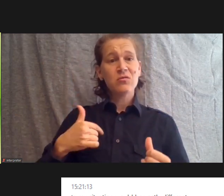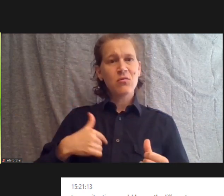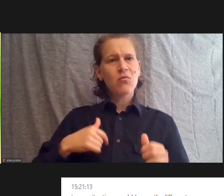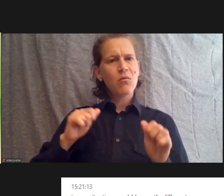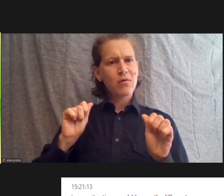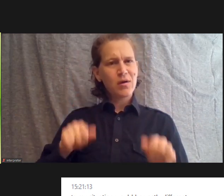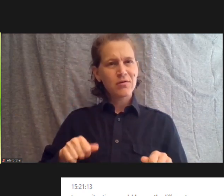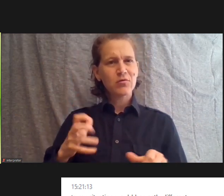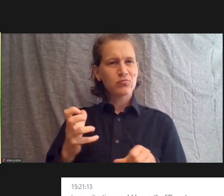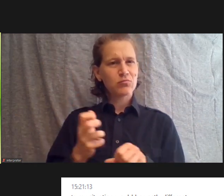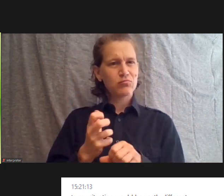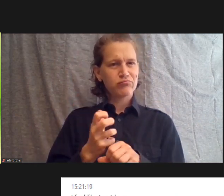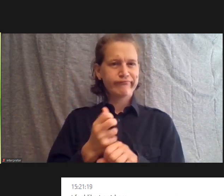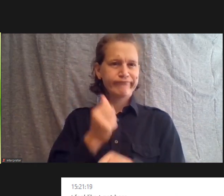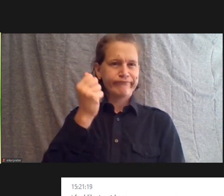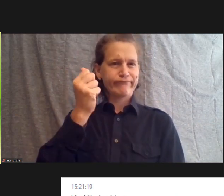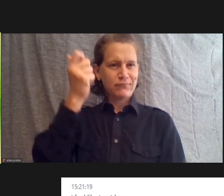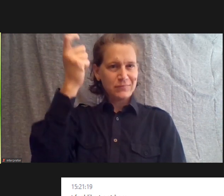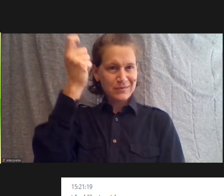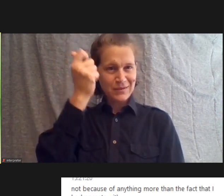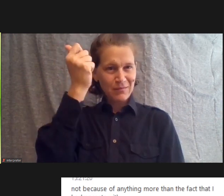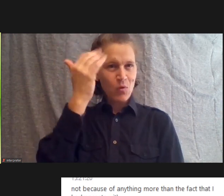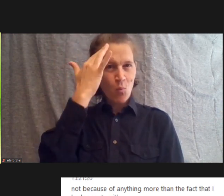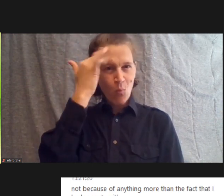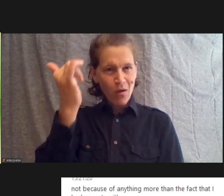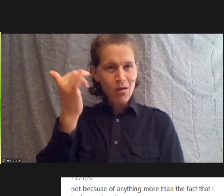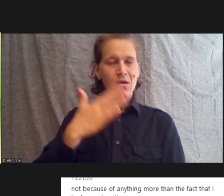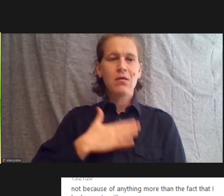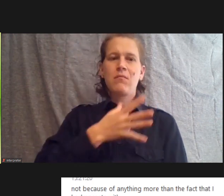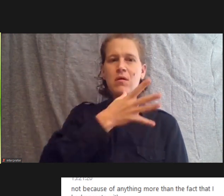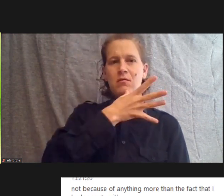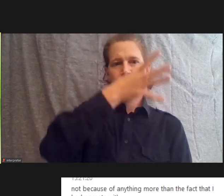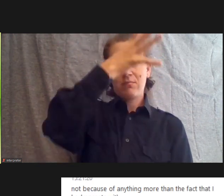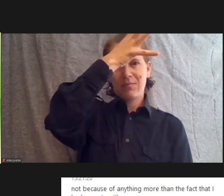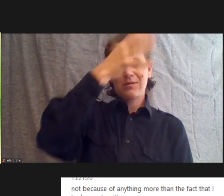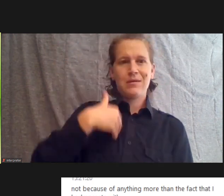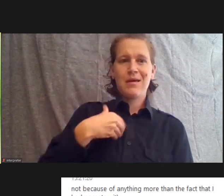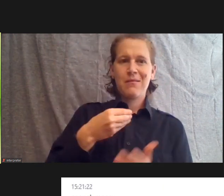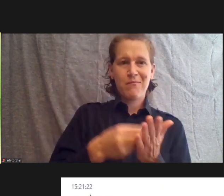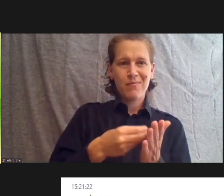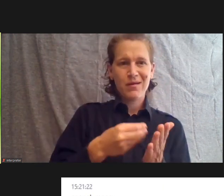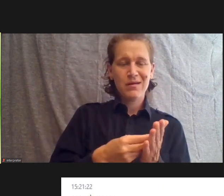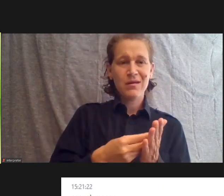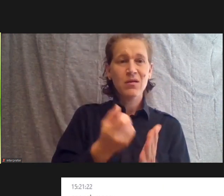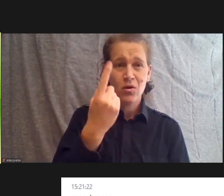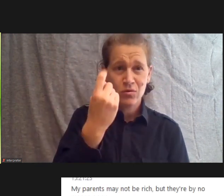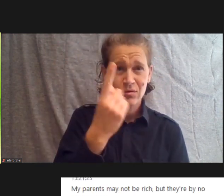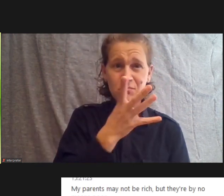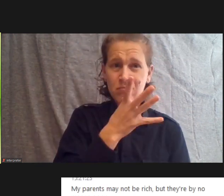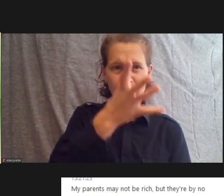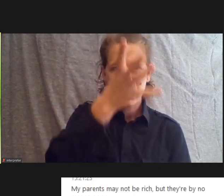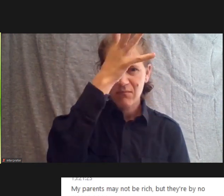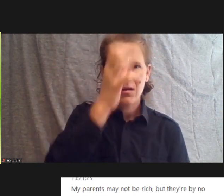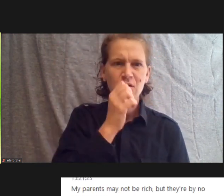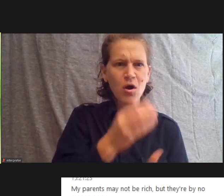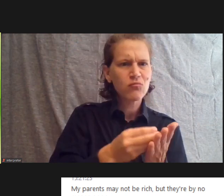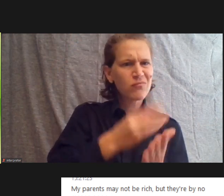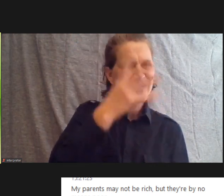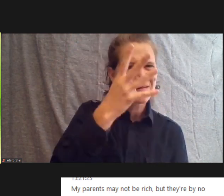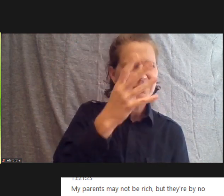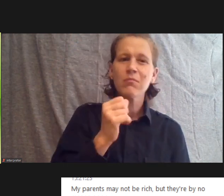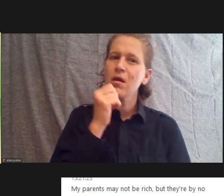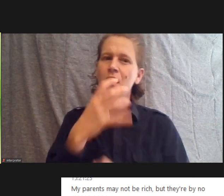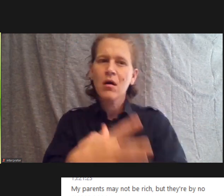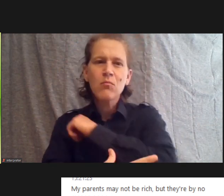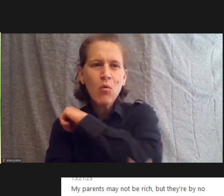money. My parents may not be rich, but they are by no means poor. Even though I did persevere, fight like hell,